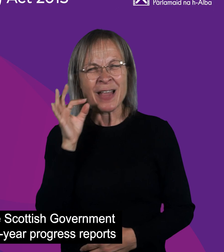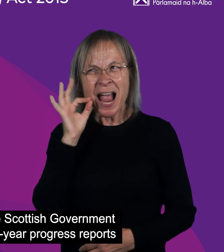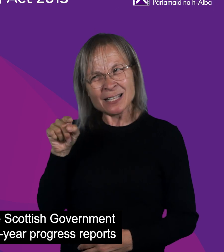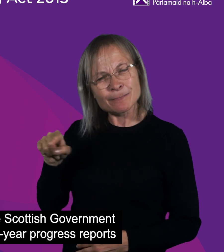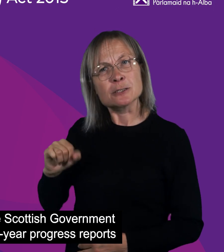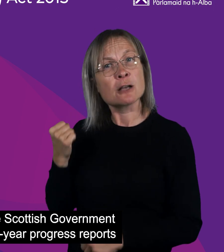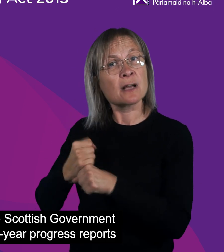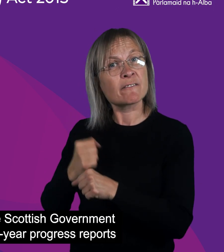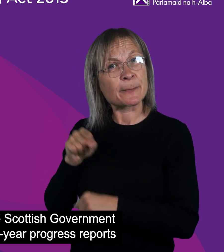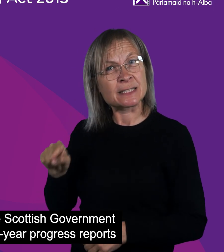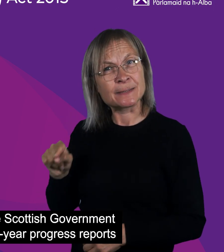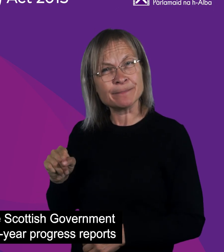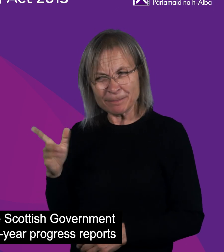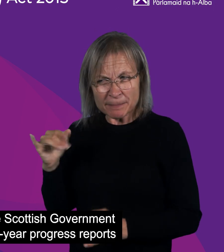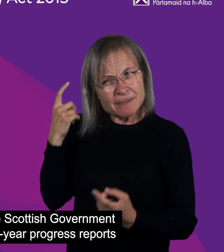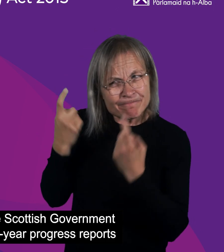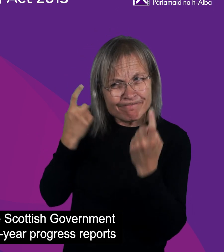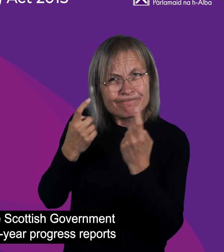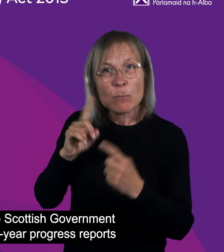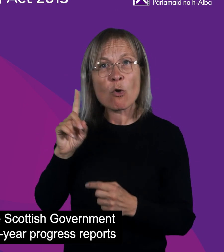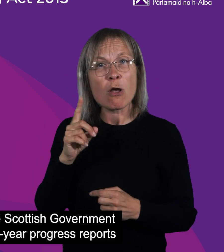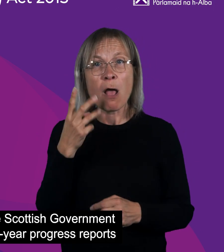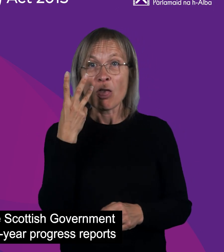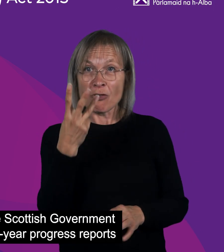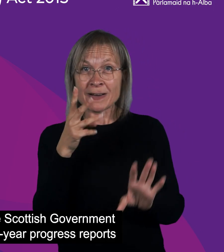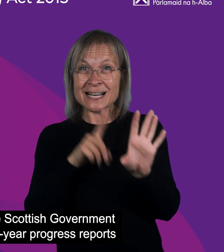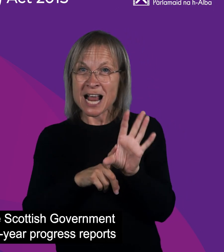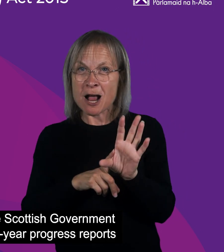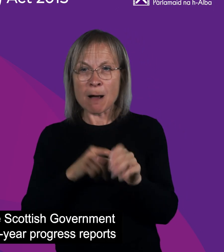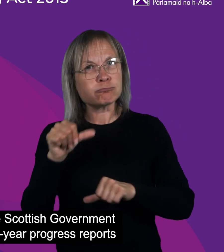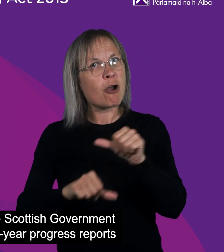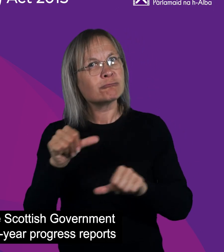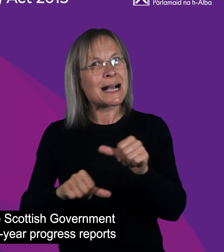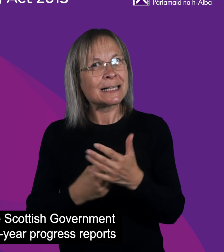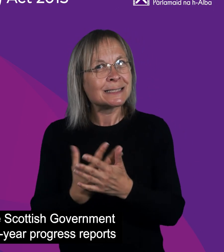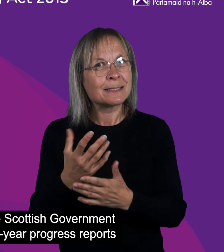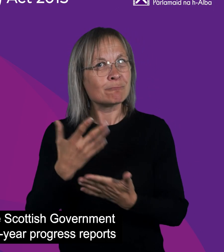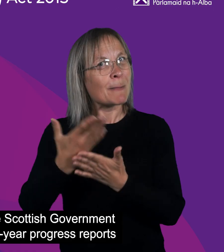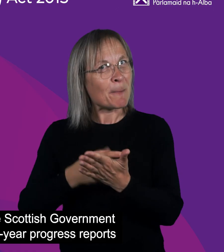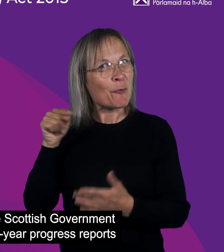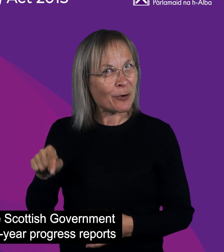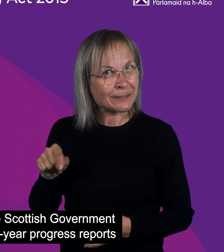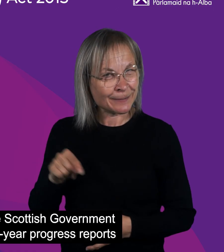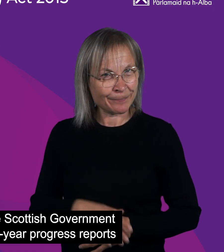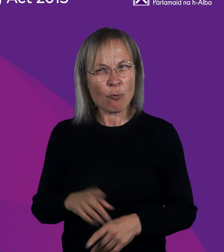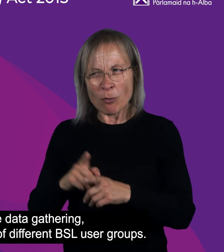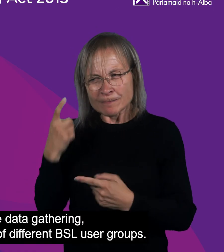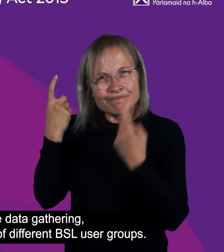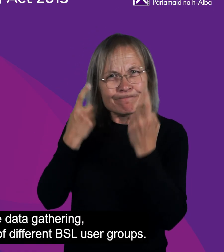The committee invited the Scottish Government to consider requiring 3-year progress reports and ways to improve data gathering, to